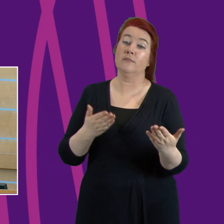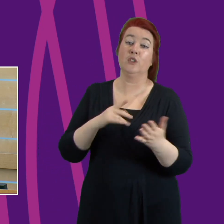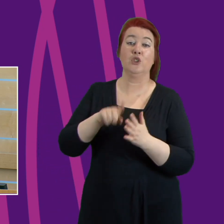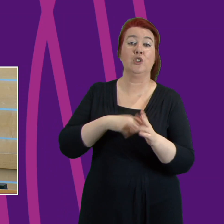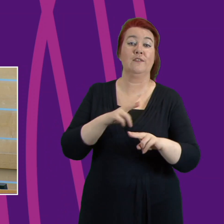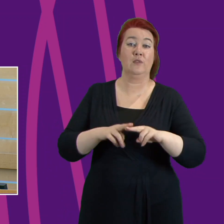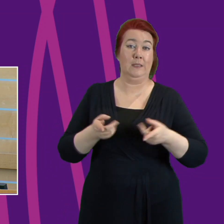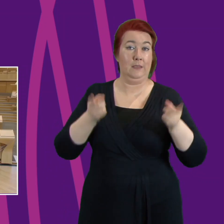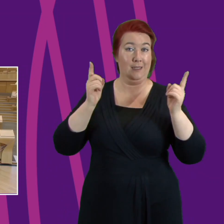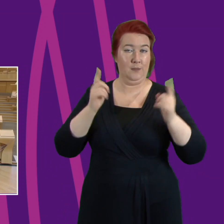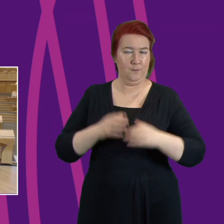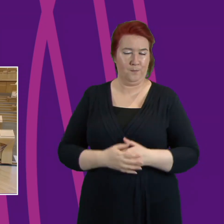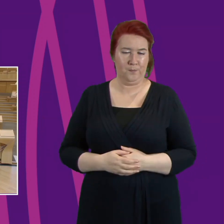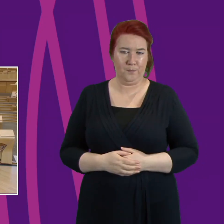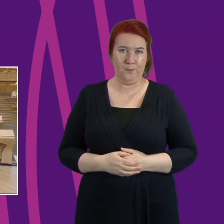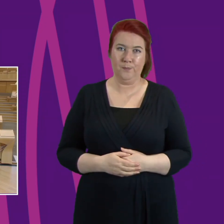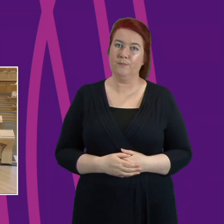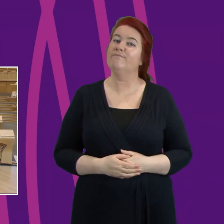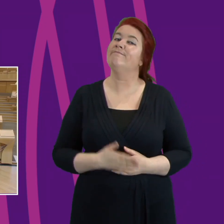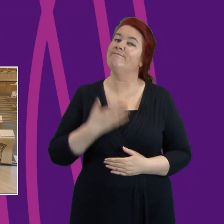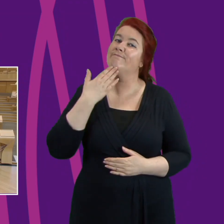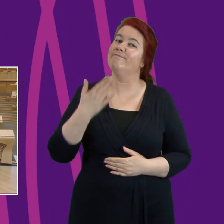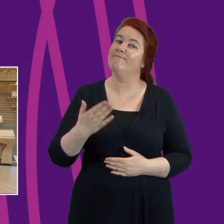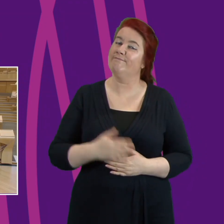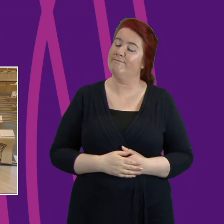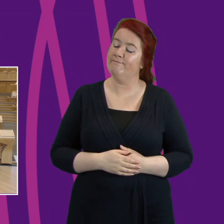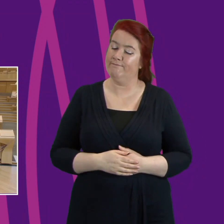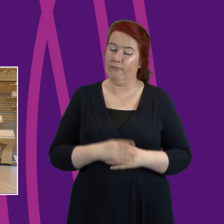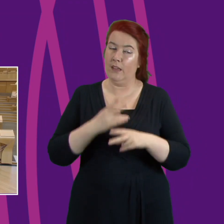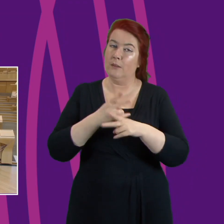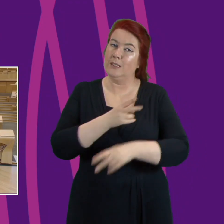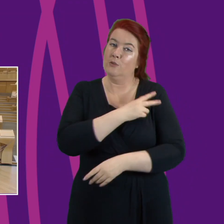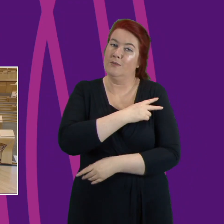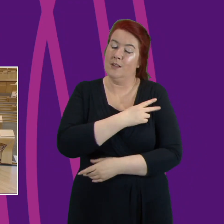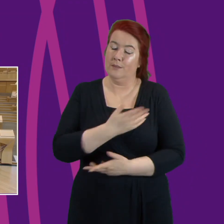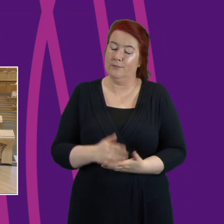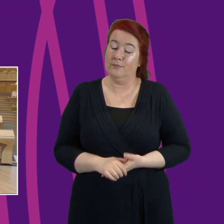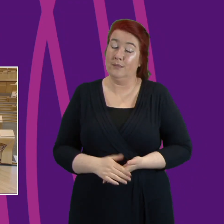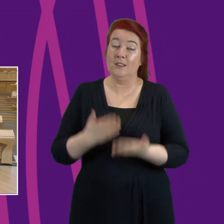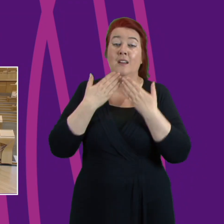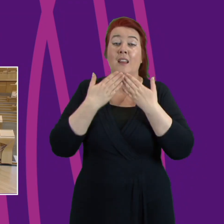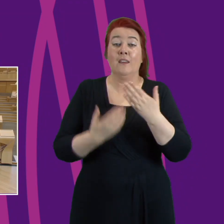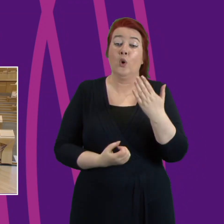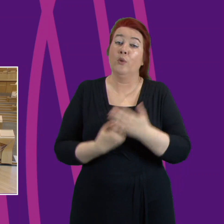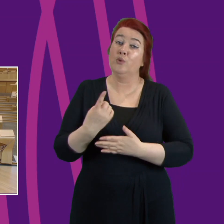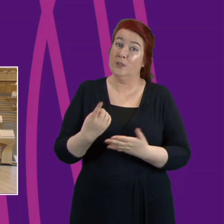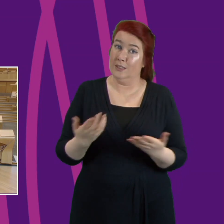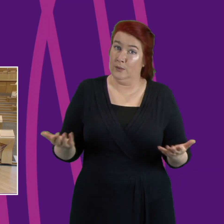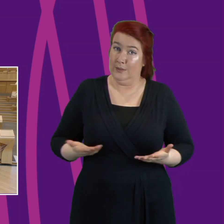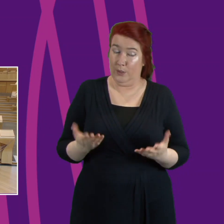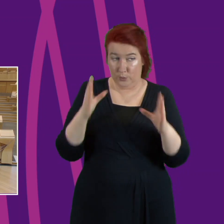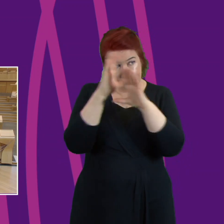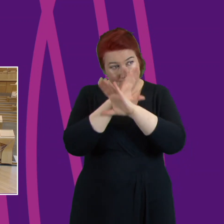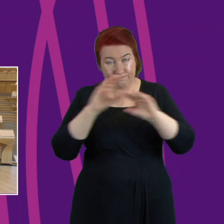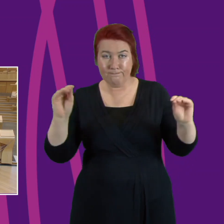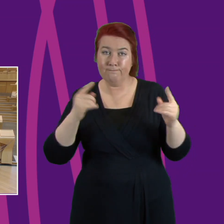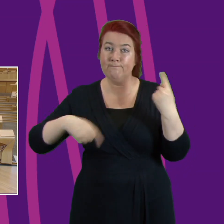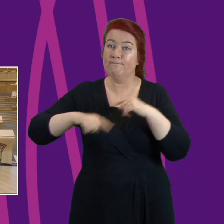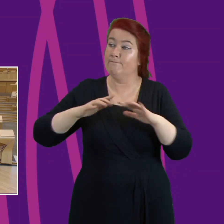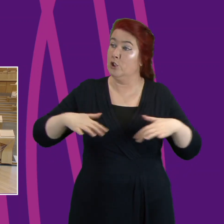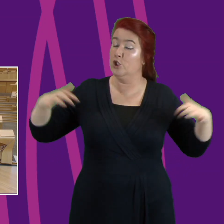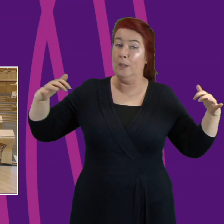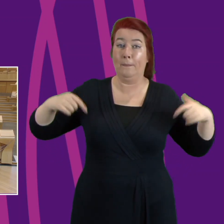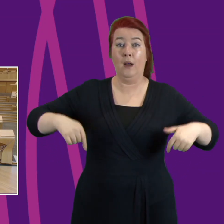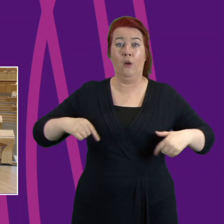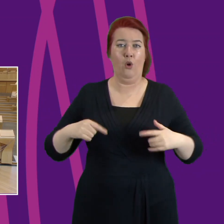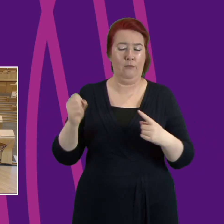Freeman. Thank you very much, Presiding Officer, and thank you for the opportunity to update the Chamber on several key